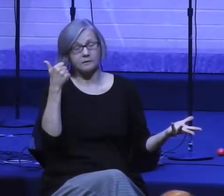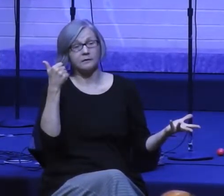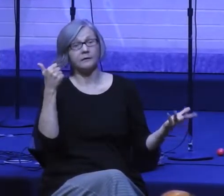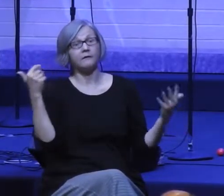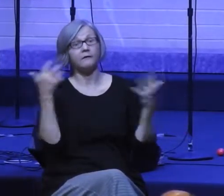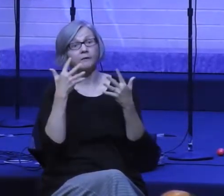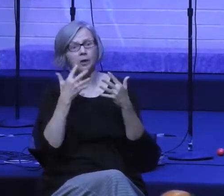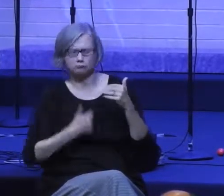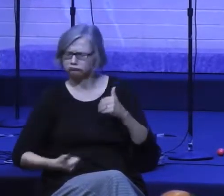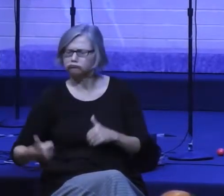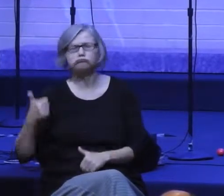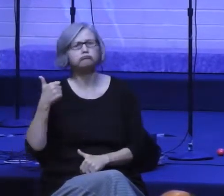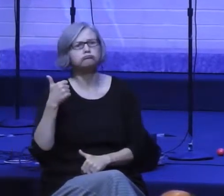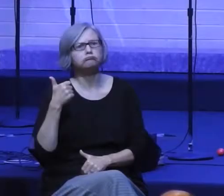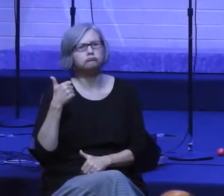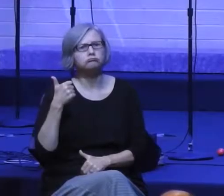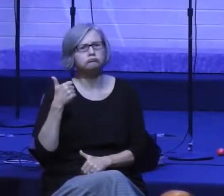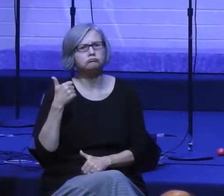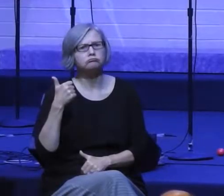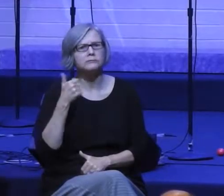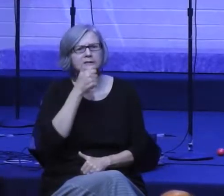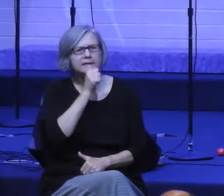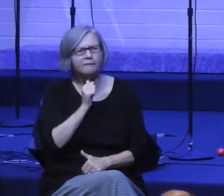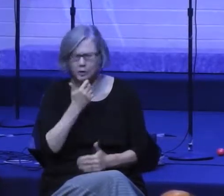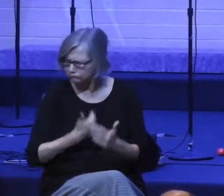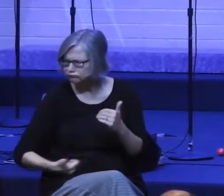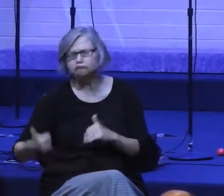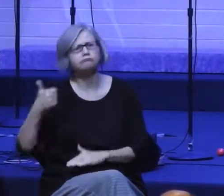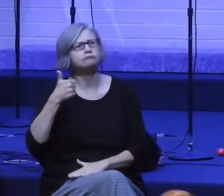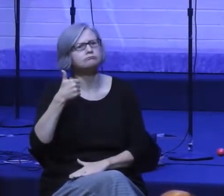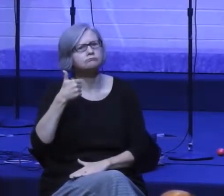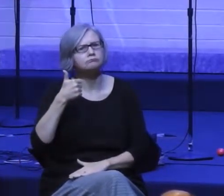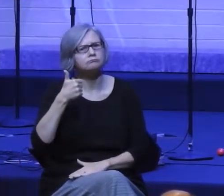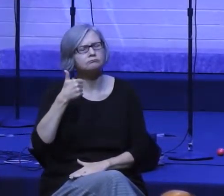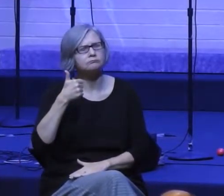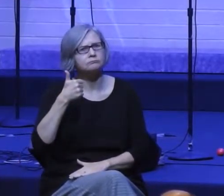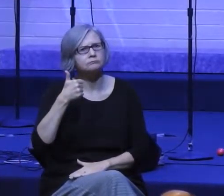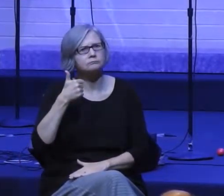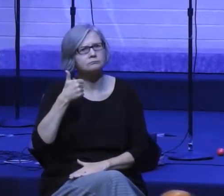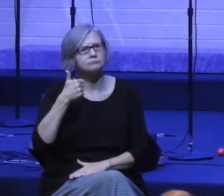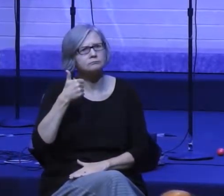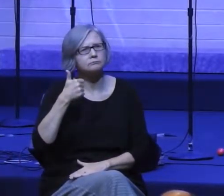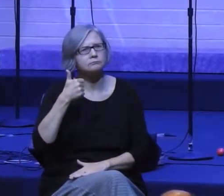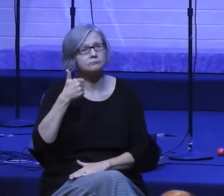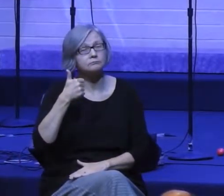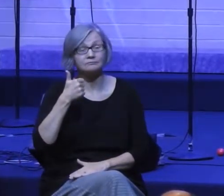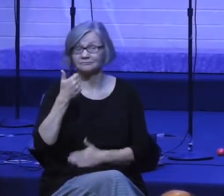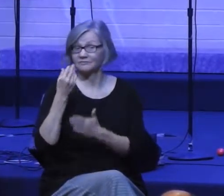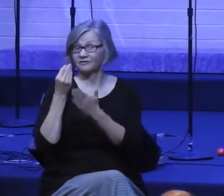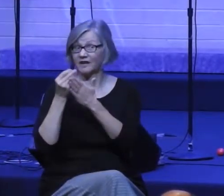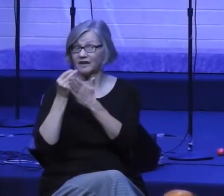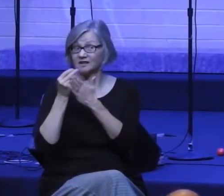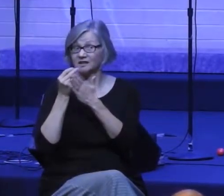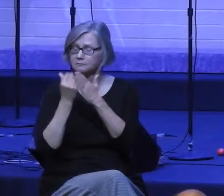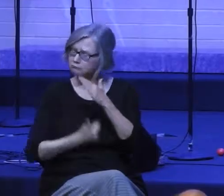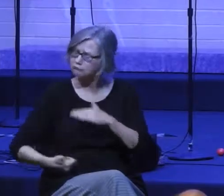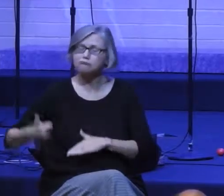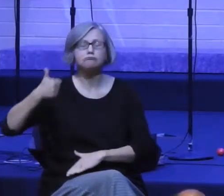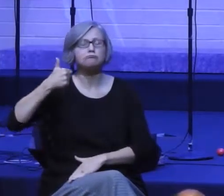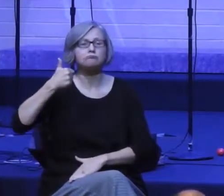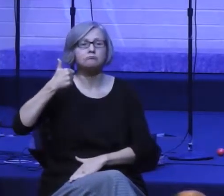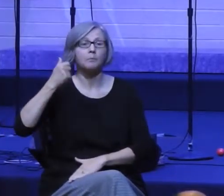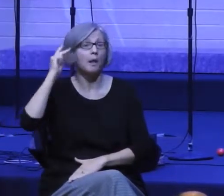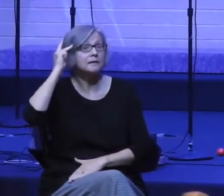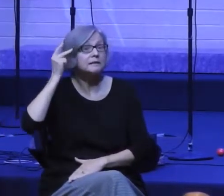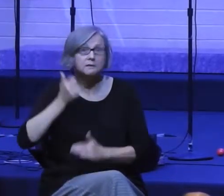our lives. There's a lot of things that can take first place in our lives. There's a lot of things that can feel, and if we let them, they can